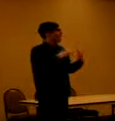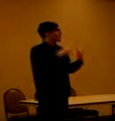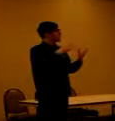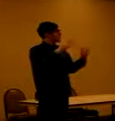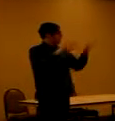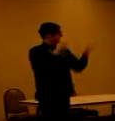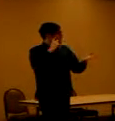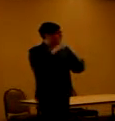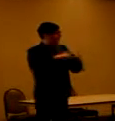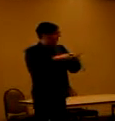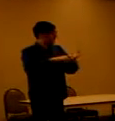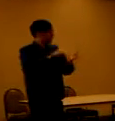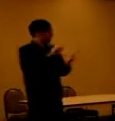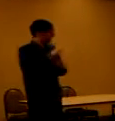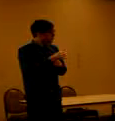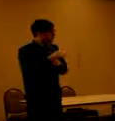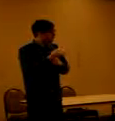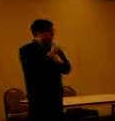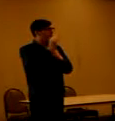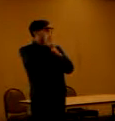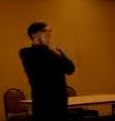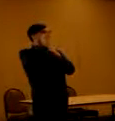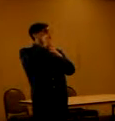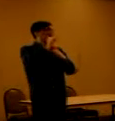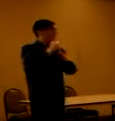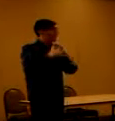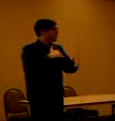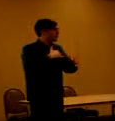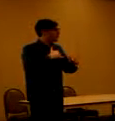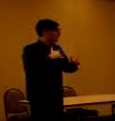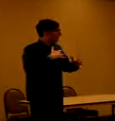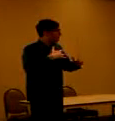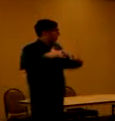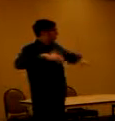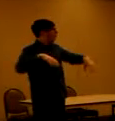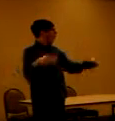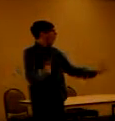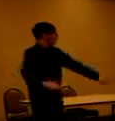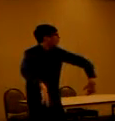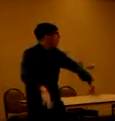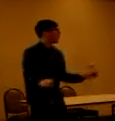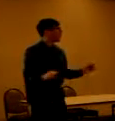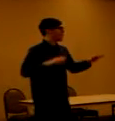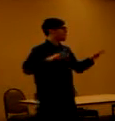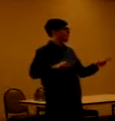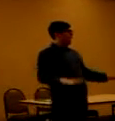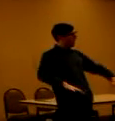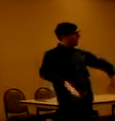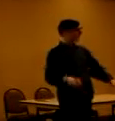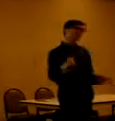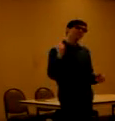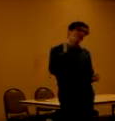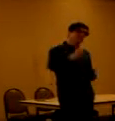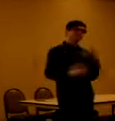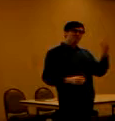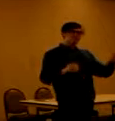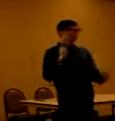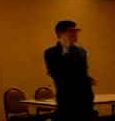Maybe you notice once you drink a little bit, You're like, oh, I can do this. I